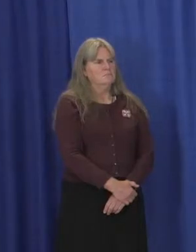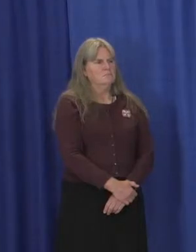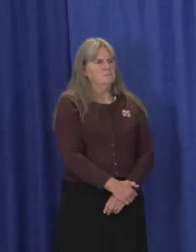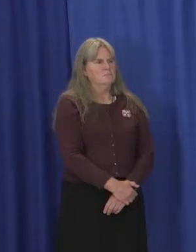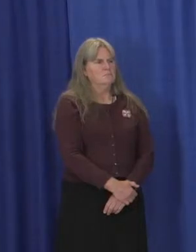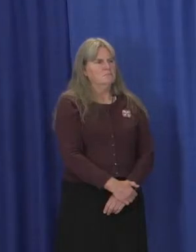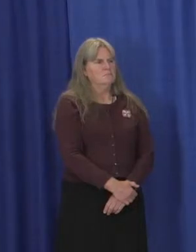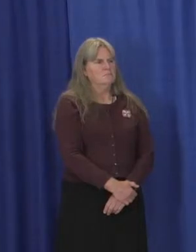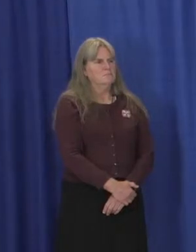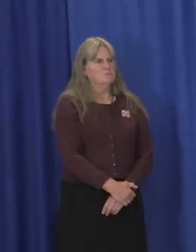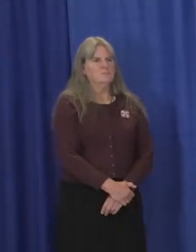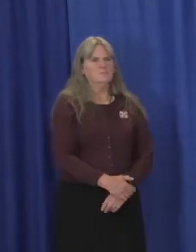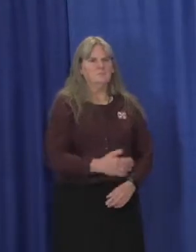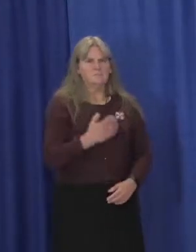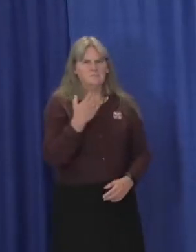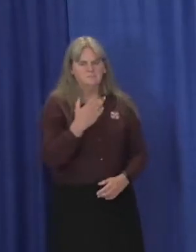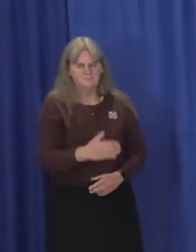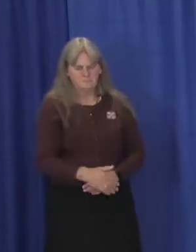Merci.